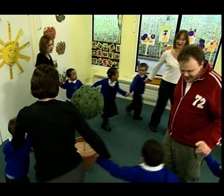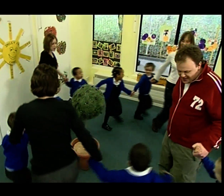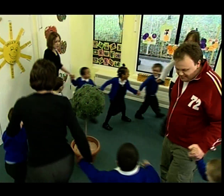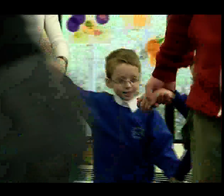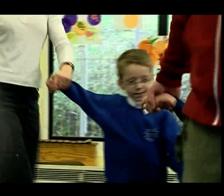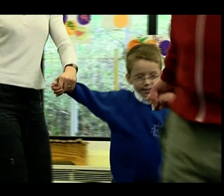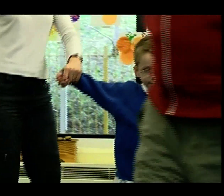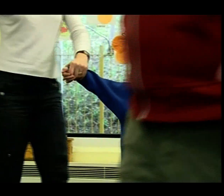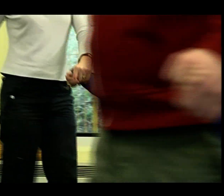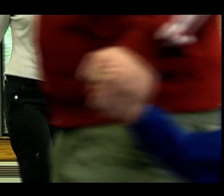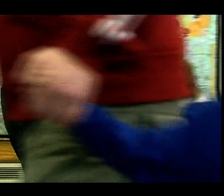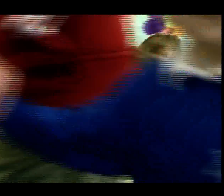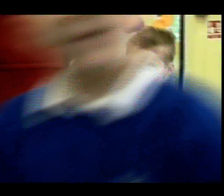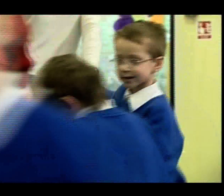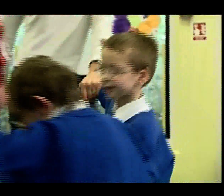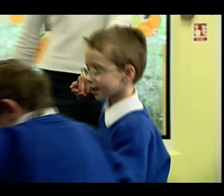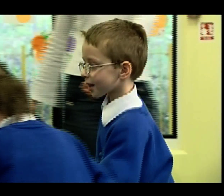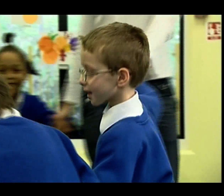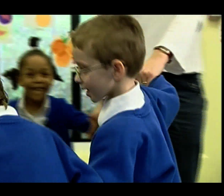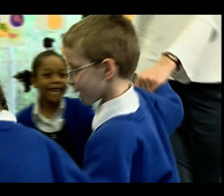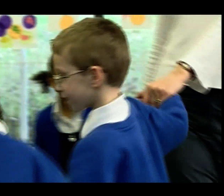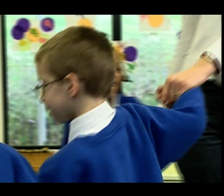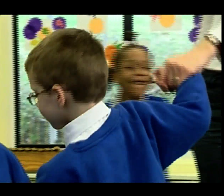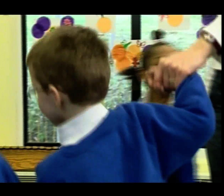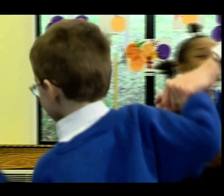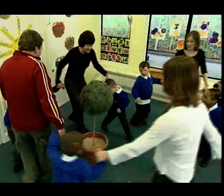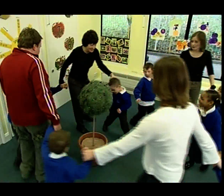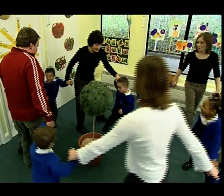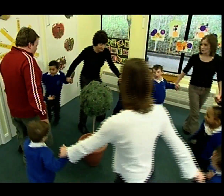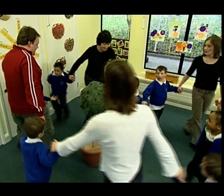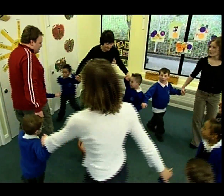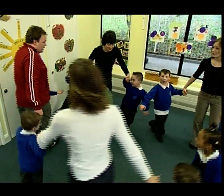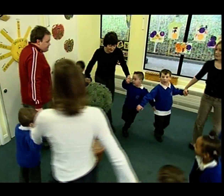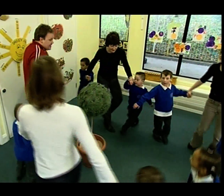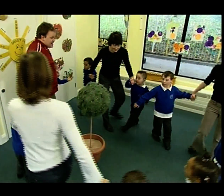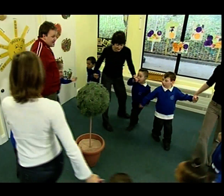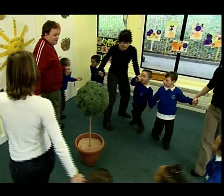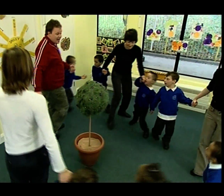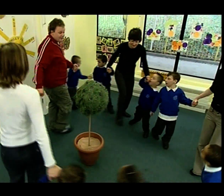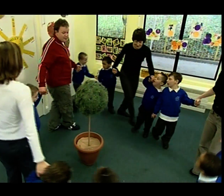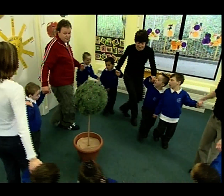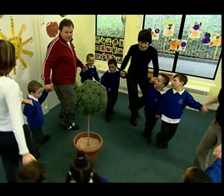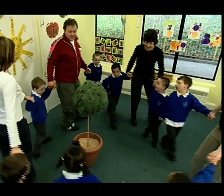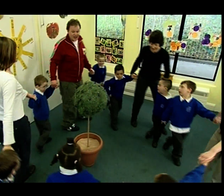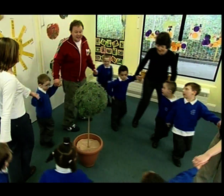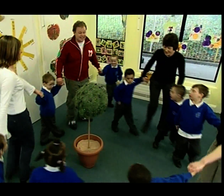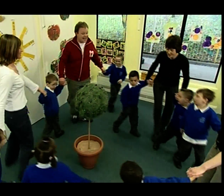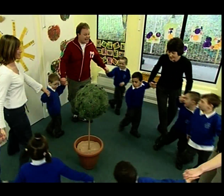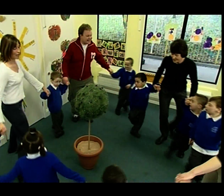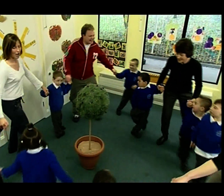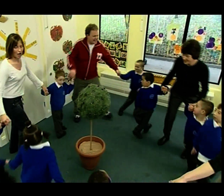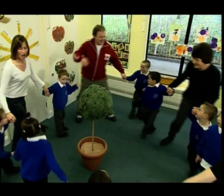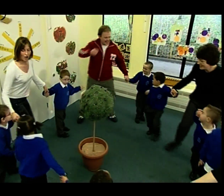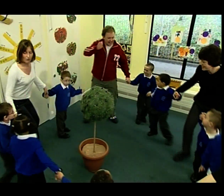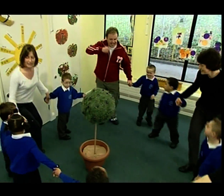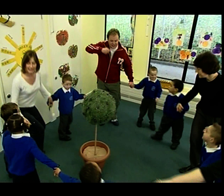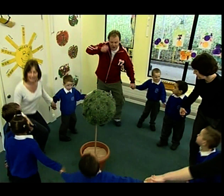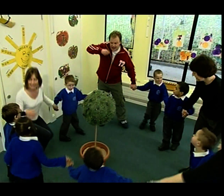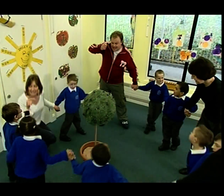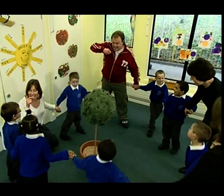mulberry bush on a cold and frosty morning. Right, everyone, now we have to brush our teeth. That's right, give your